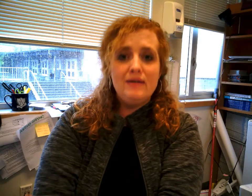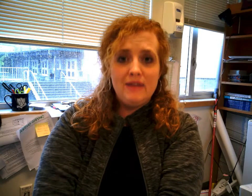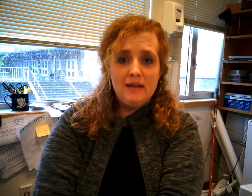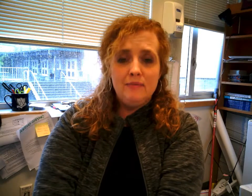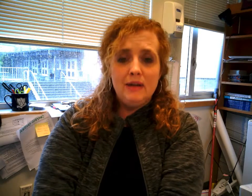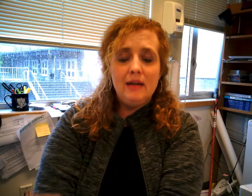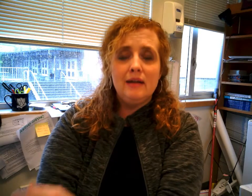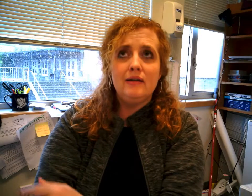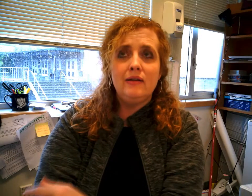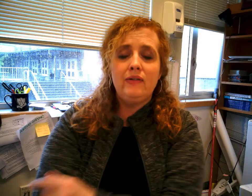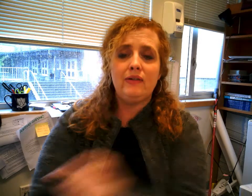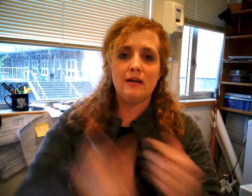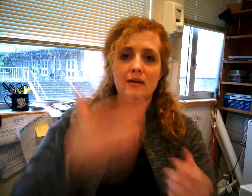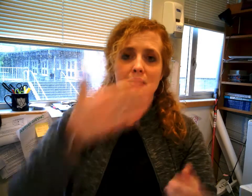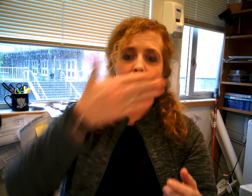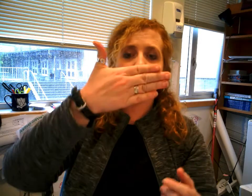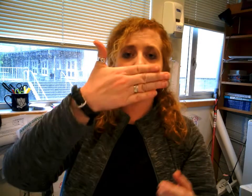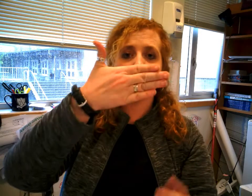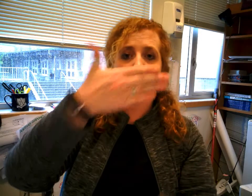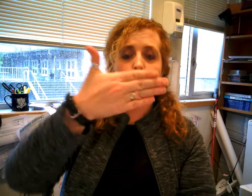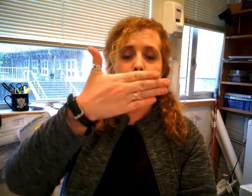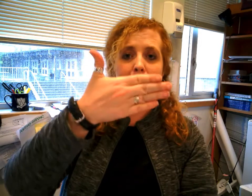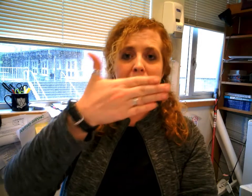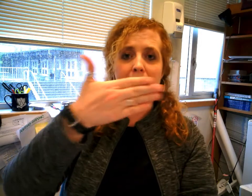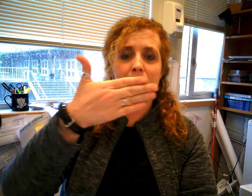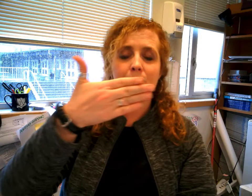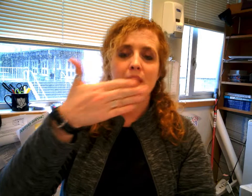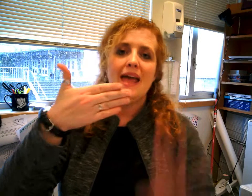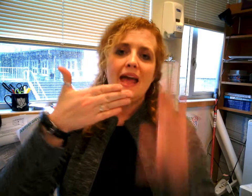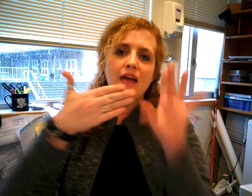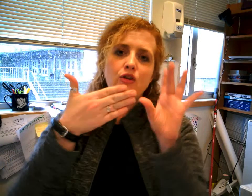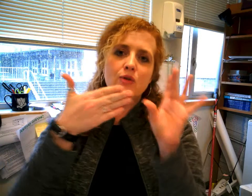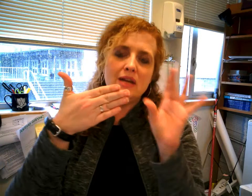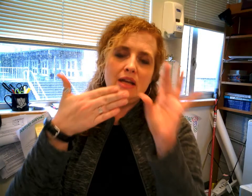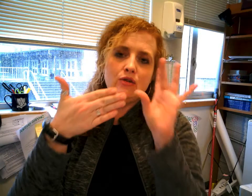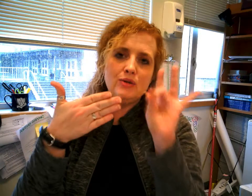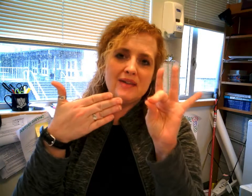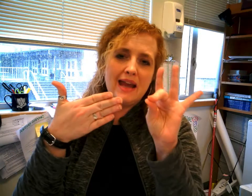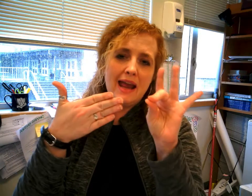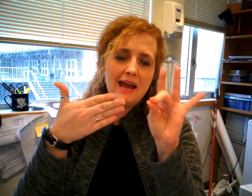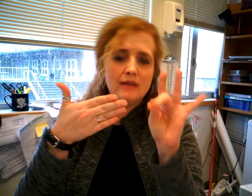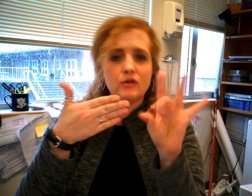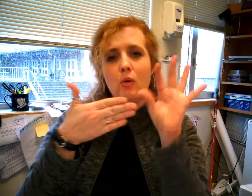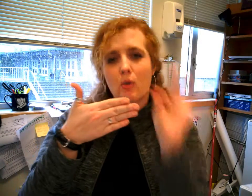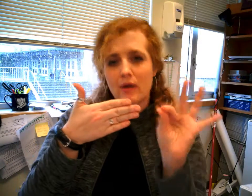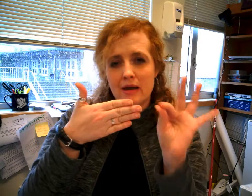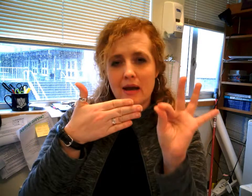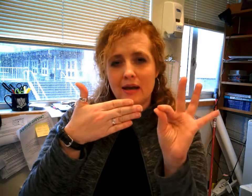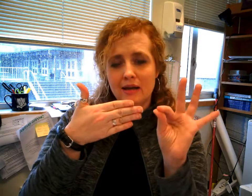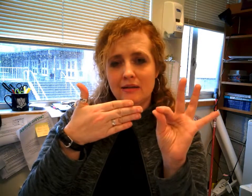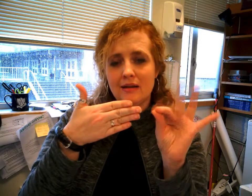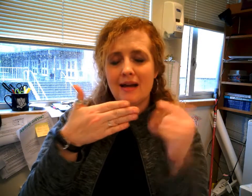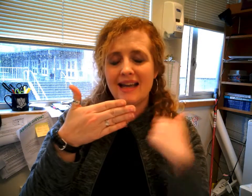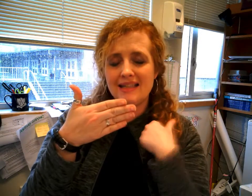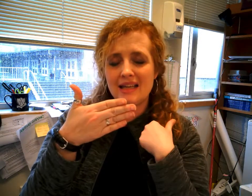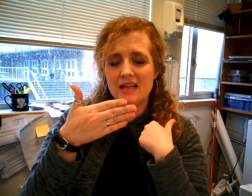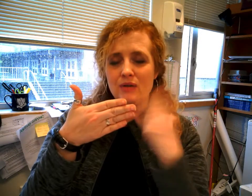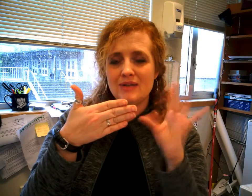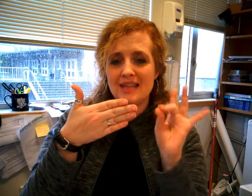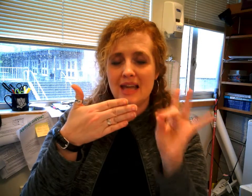Gravy is, it's with an open B, and you can either use an 8 or a 9. I tend to use the